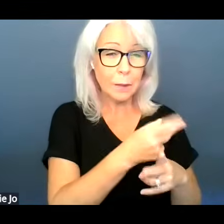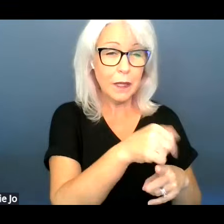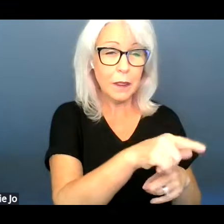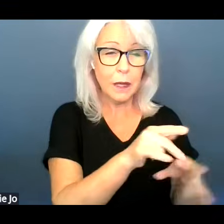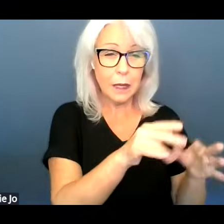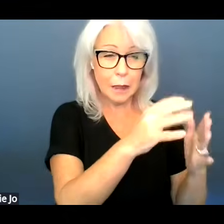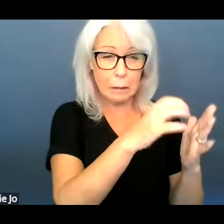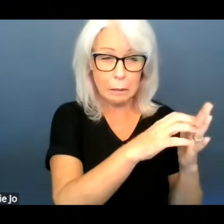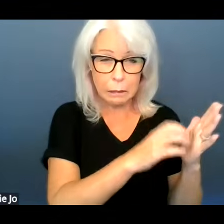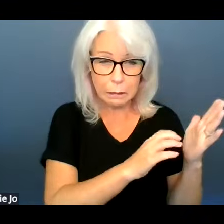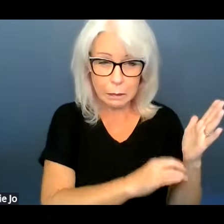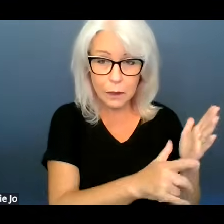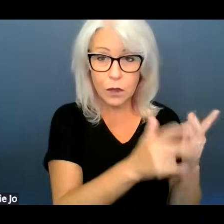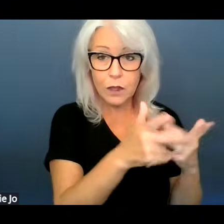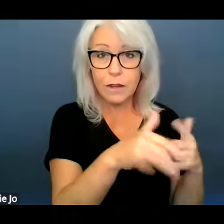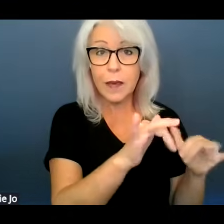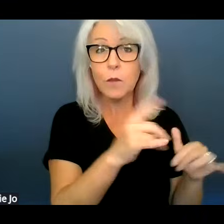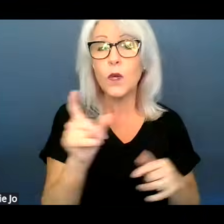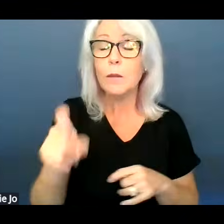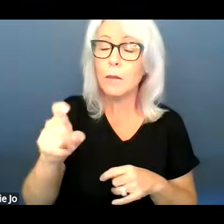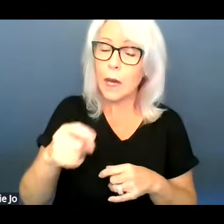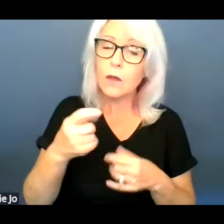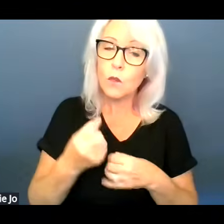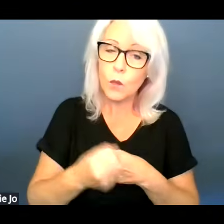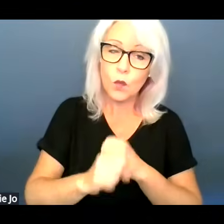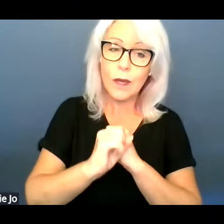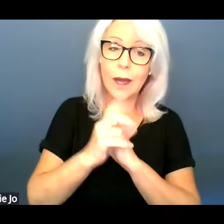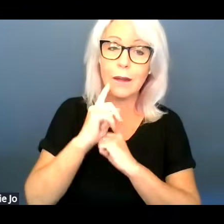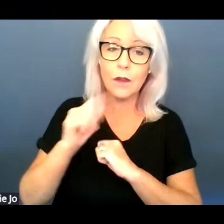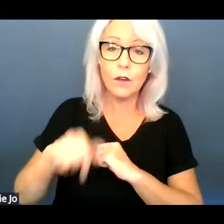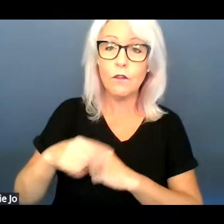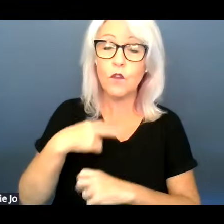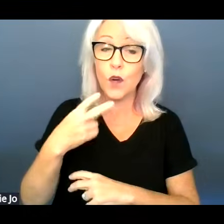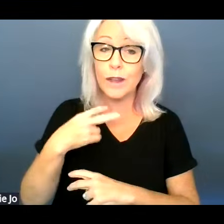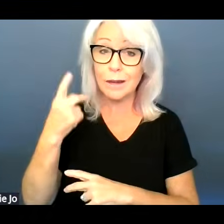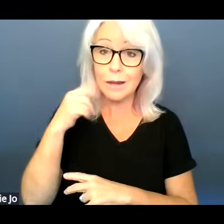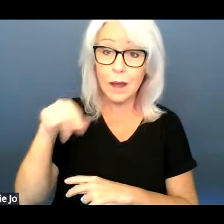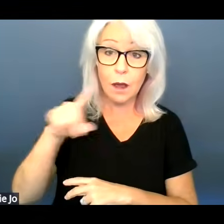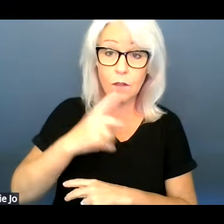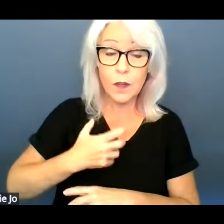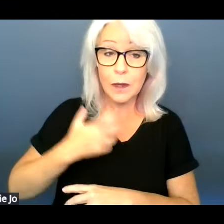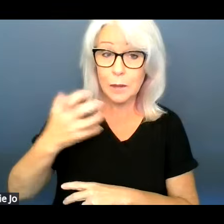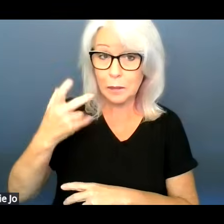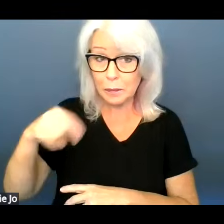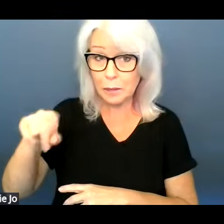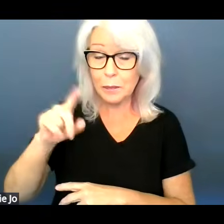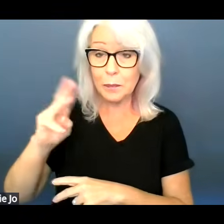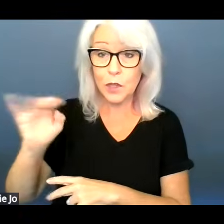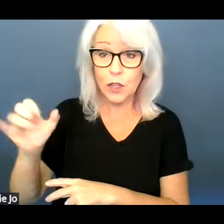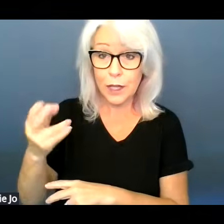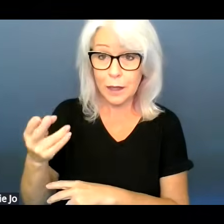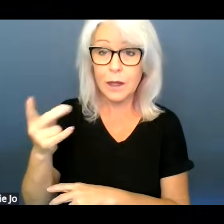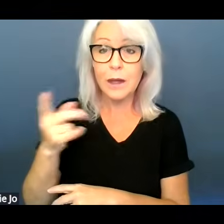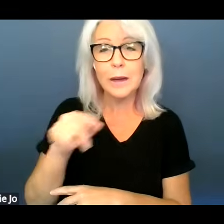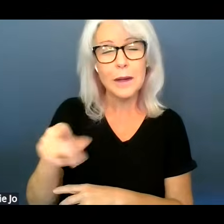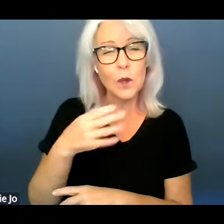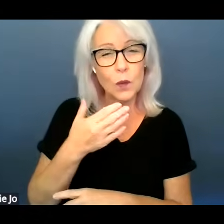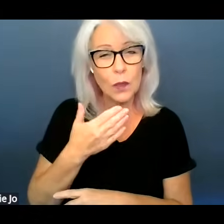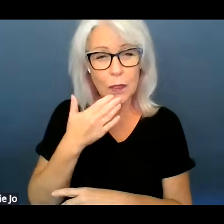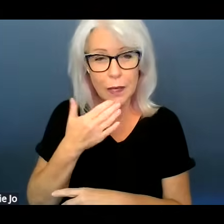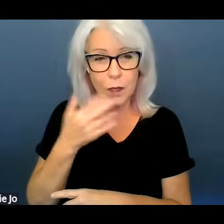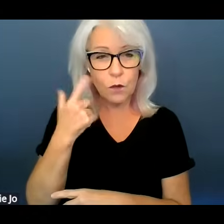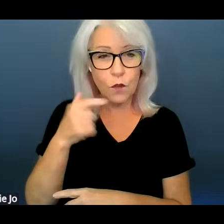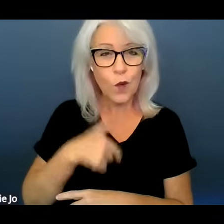Michigan free speech, we must protect the voices of individual Michiganders against the deep pockets of special interest groups like theirs. Thank you very